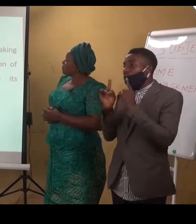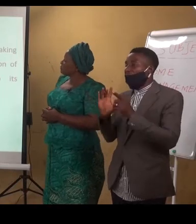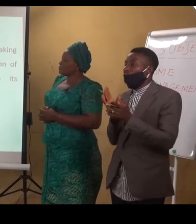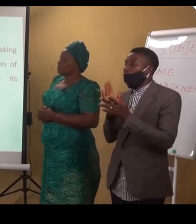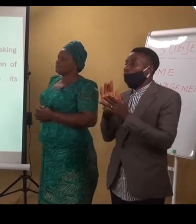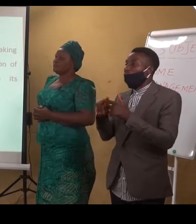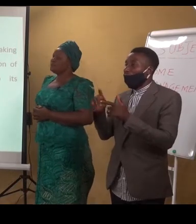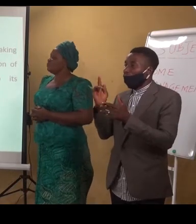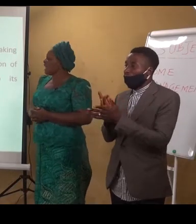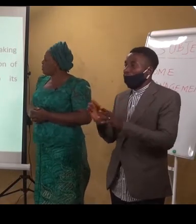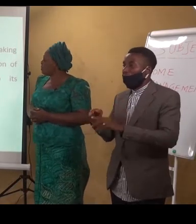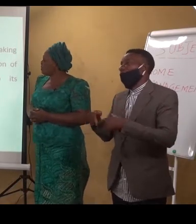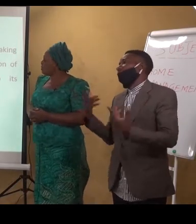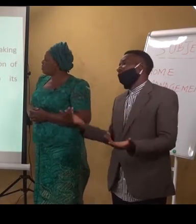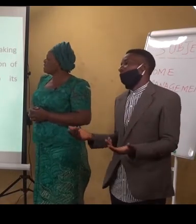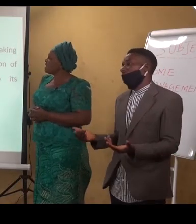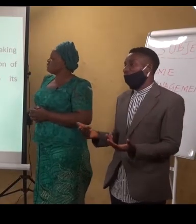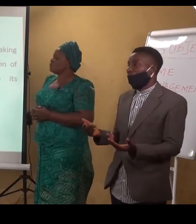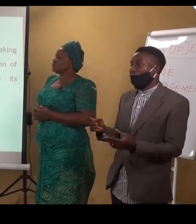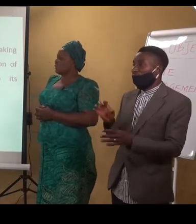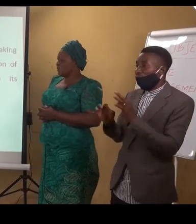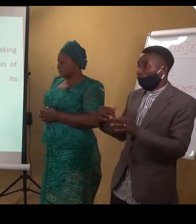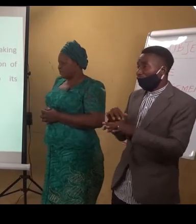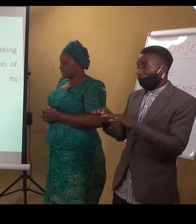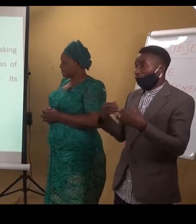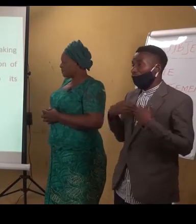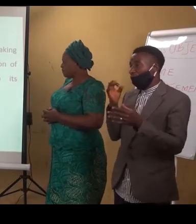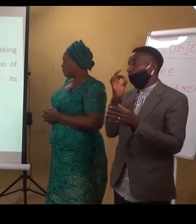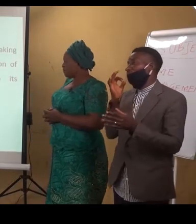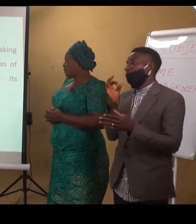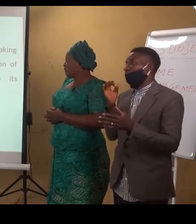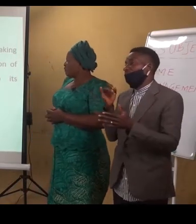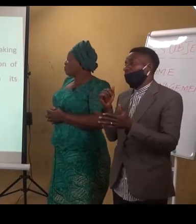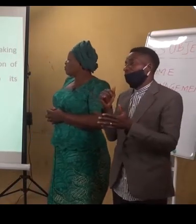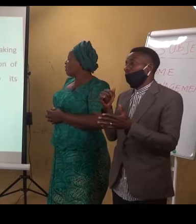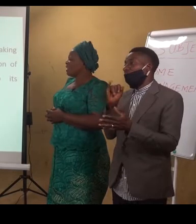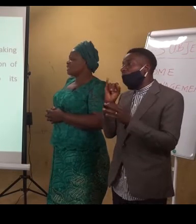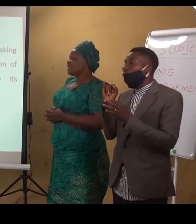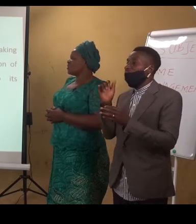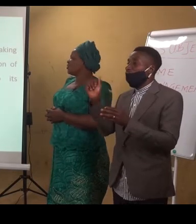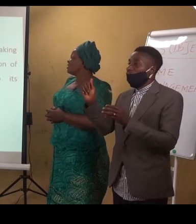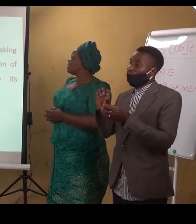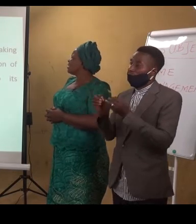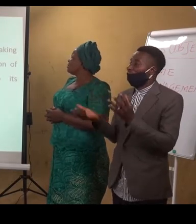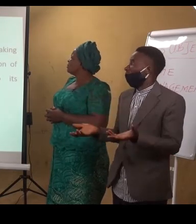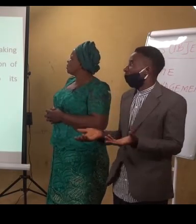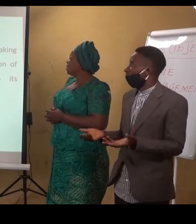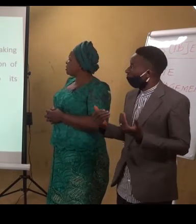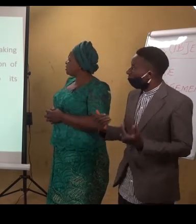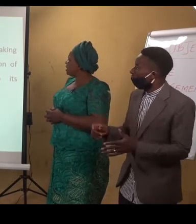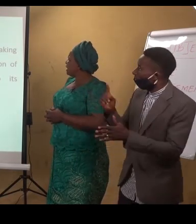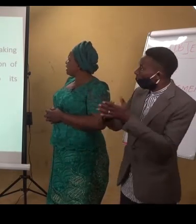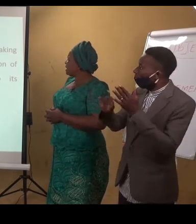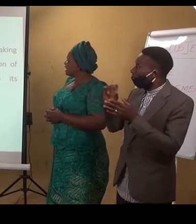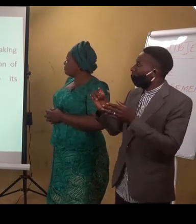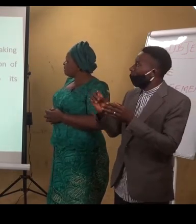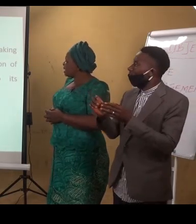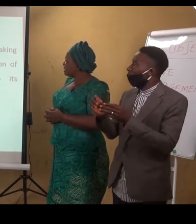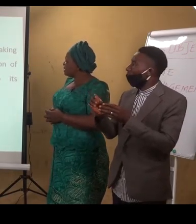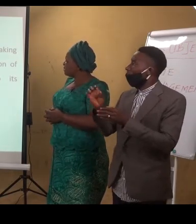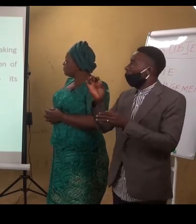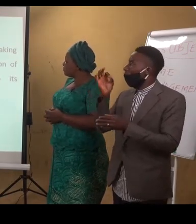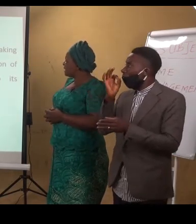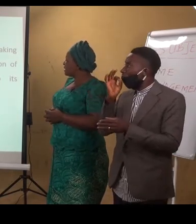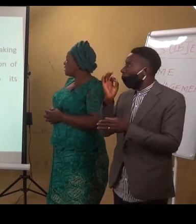spoilage. Now, what is food spoilage? Food spoilage is undesirable changes taking